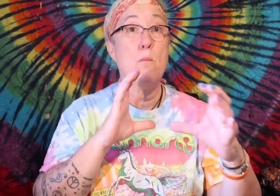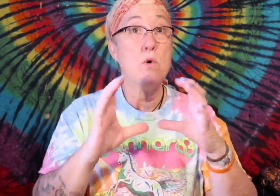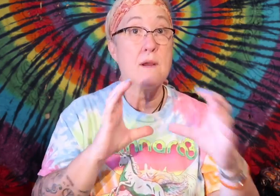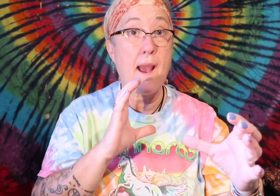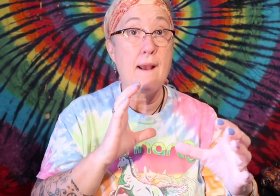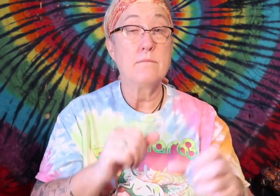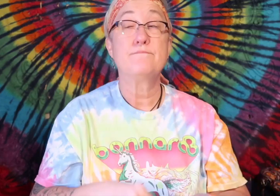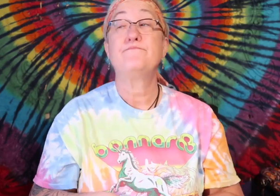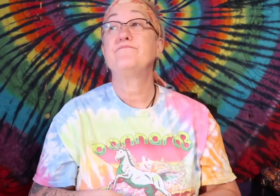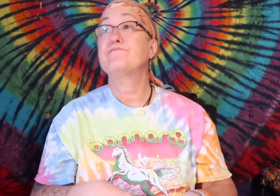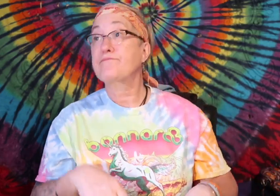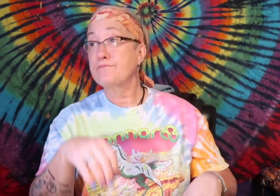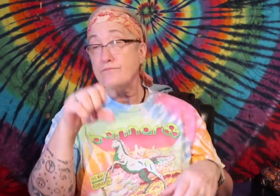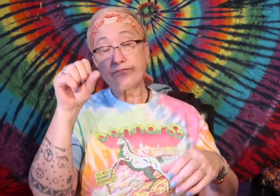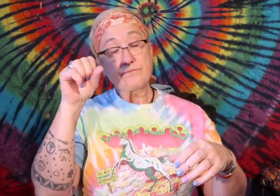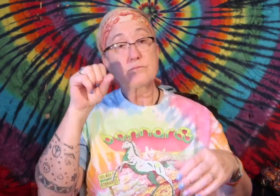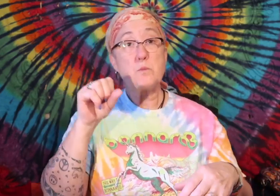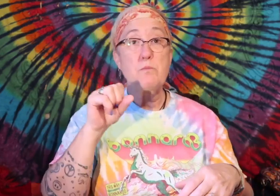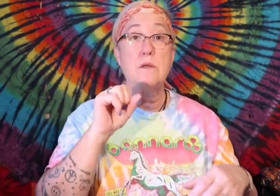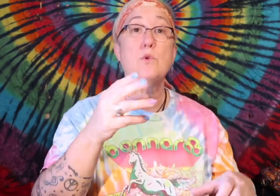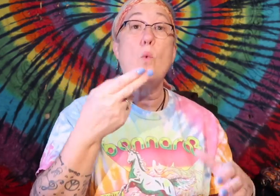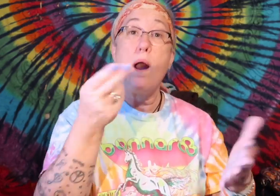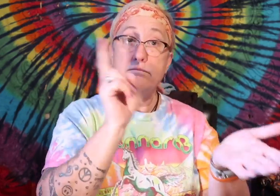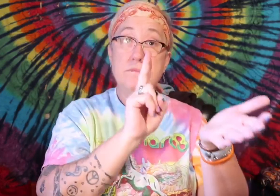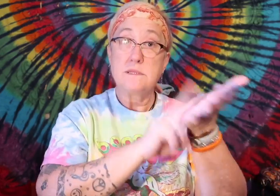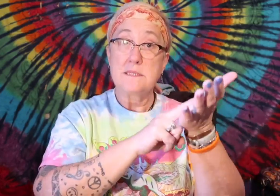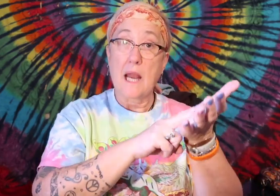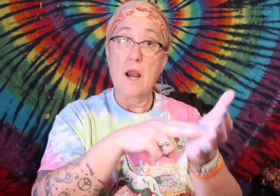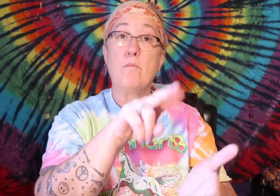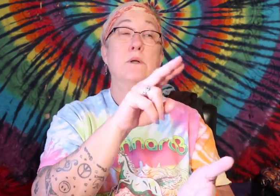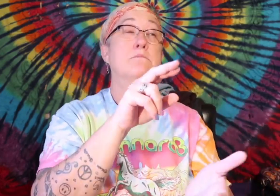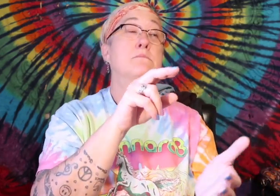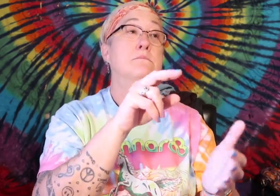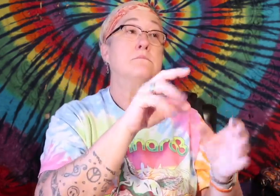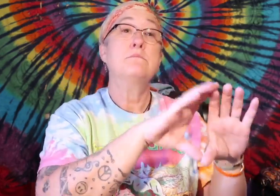And then we can always communicate. So I signed up.